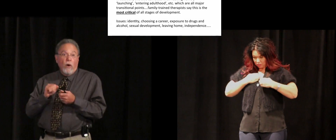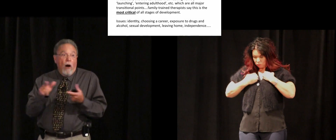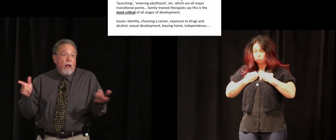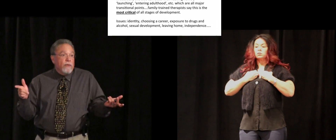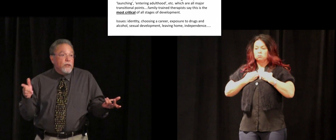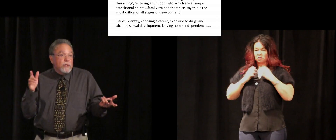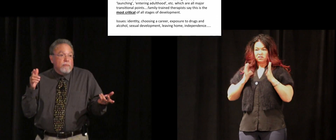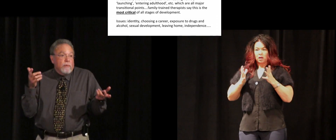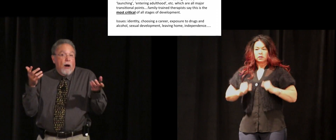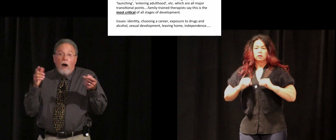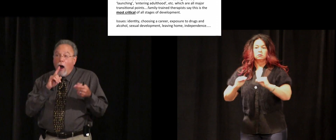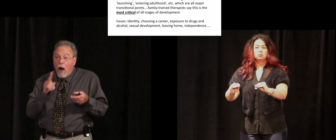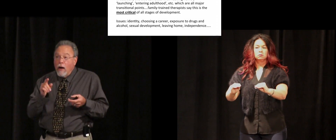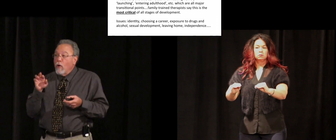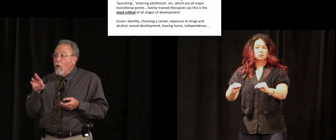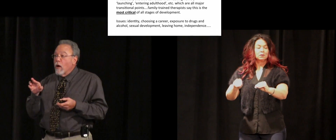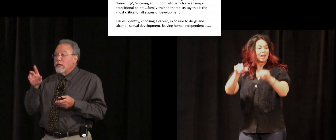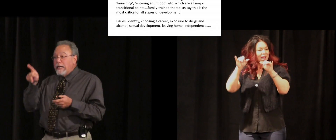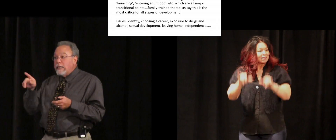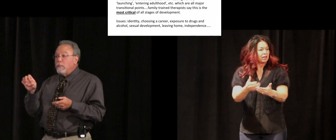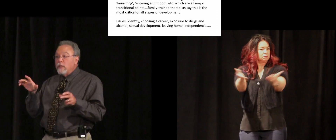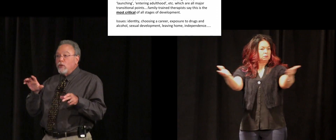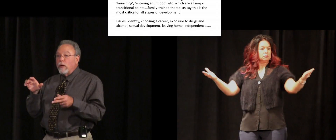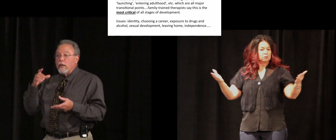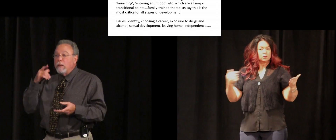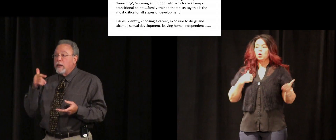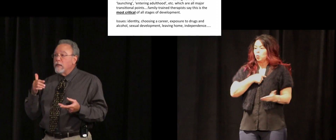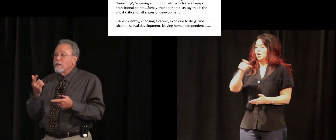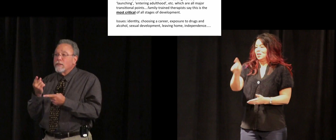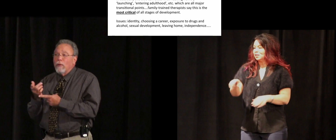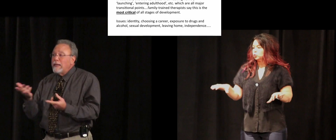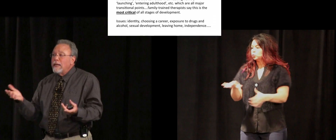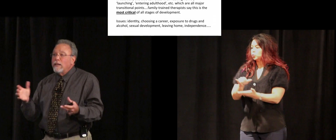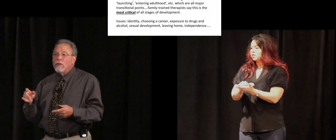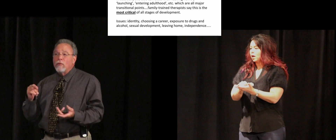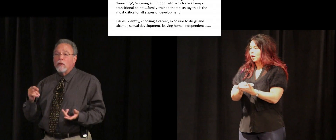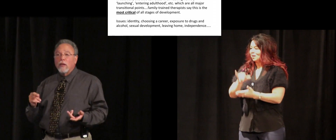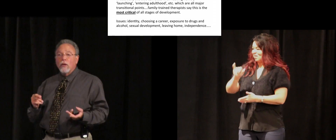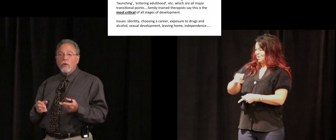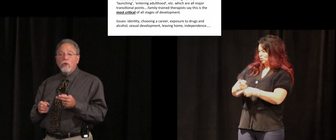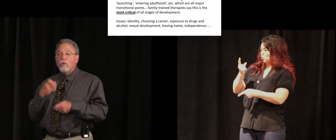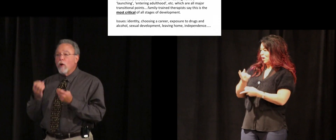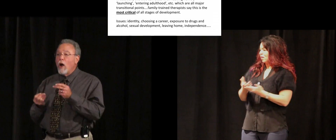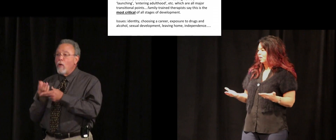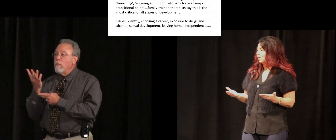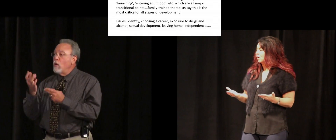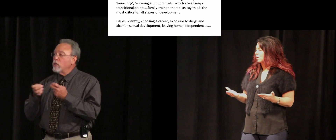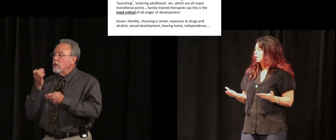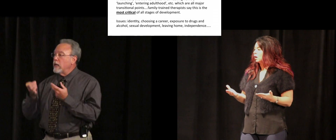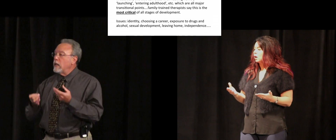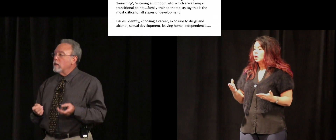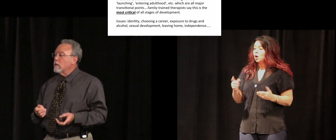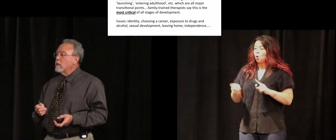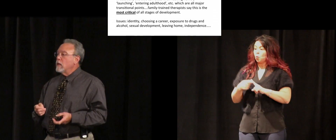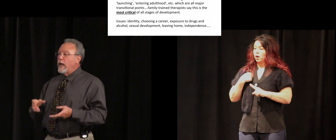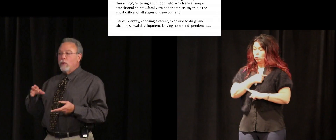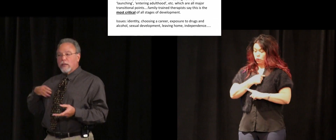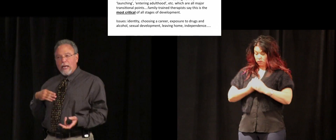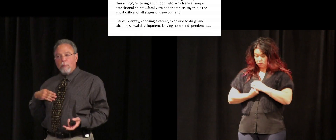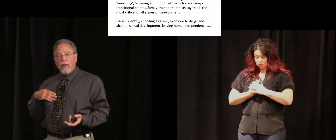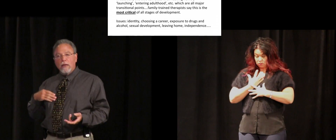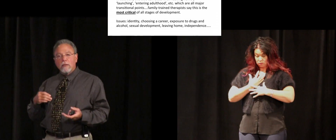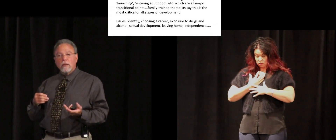here. And the parents would not leave. They filled up all the hotels all around RIT, and they were staying for days